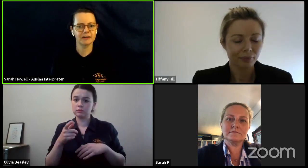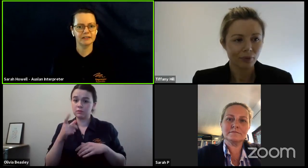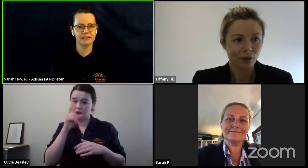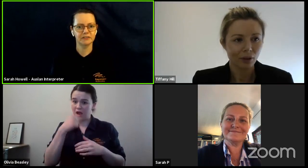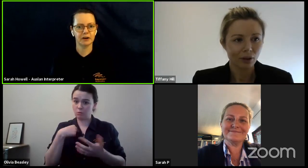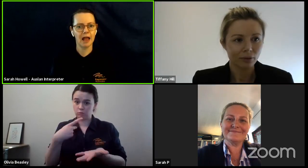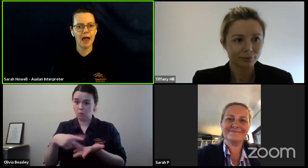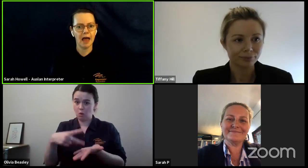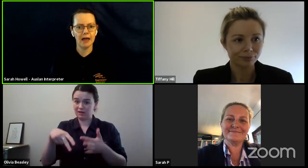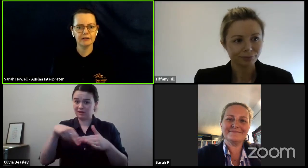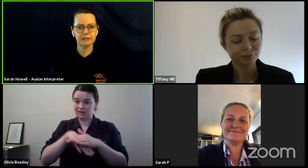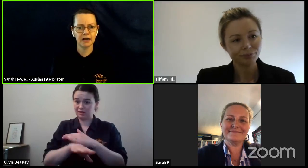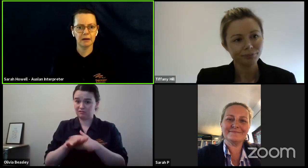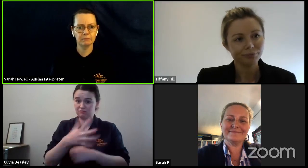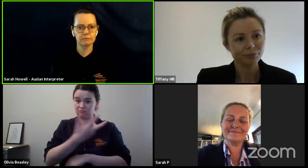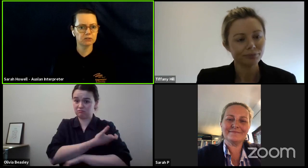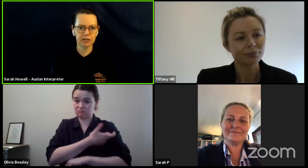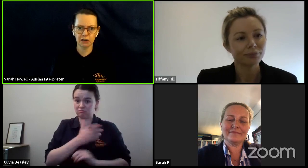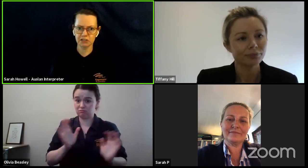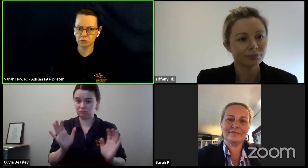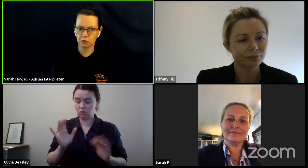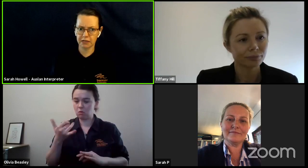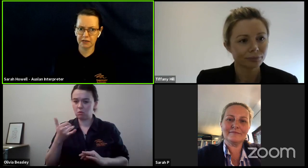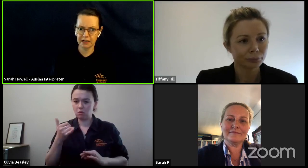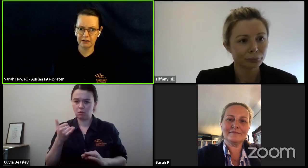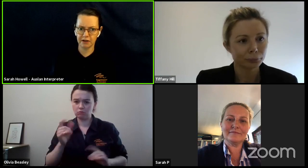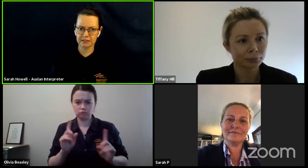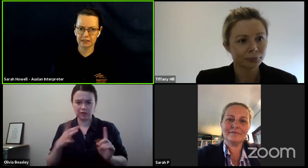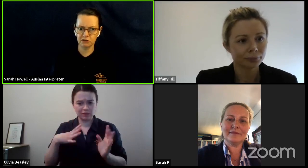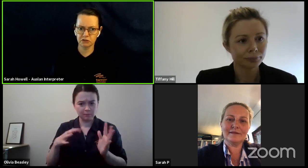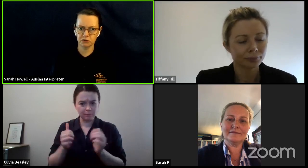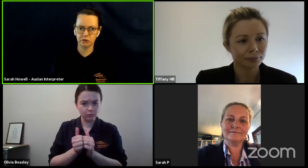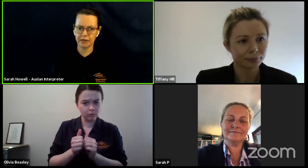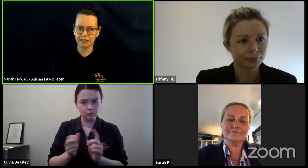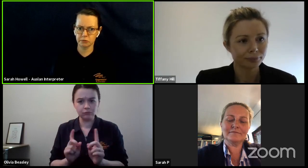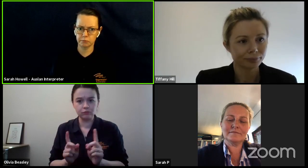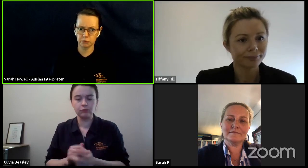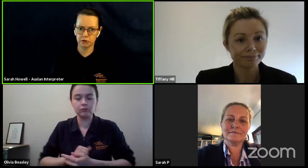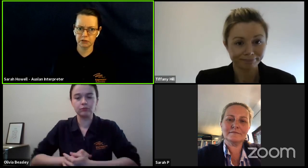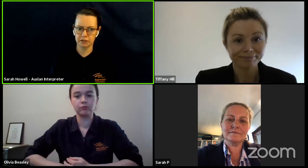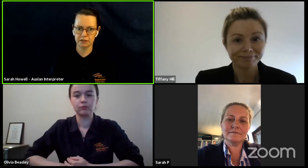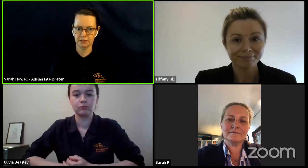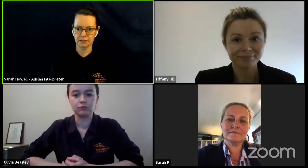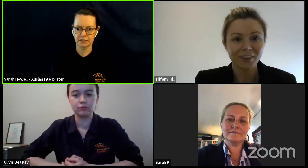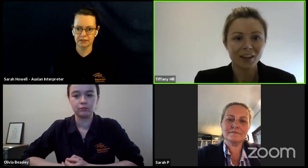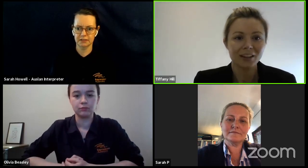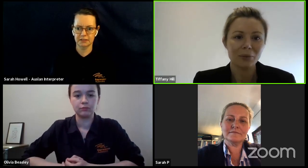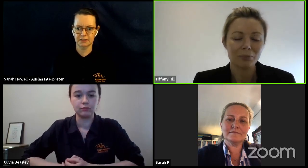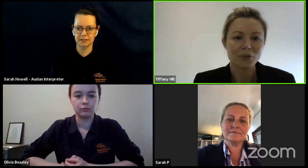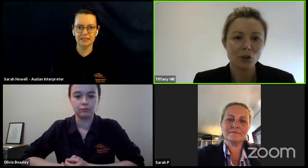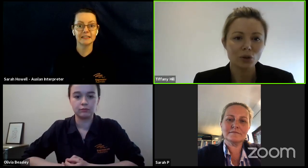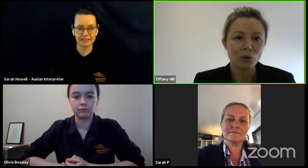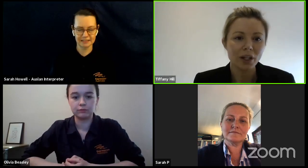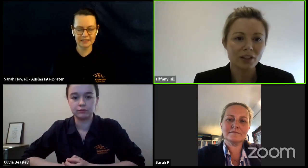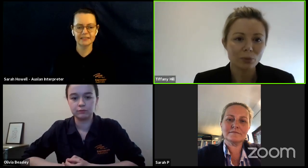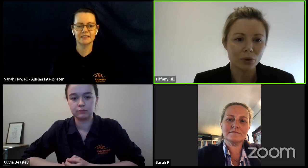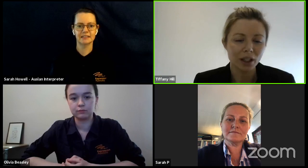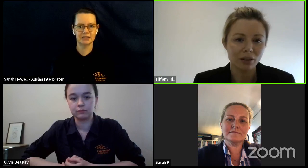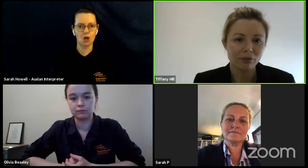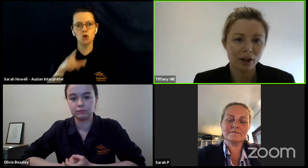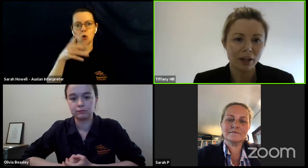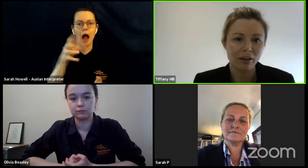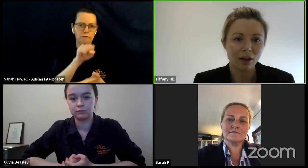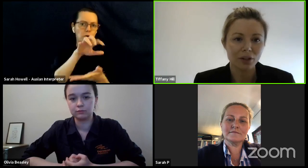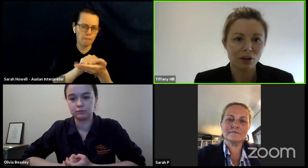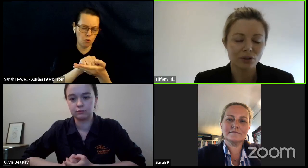That's great. That's great. And so can I just walk in and get a vaccine, or do I need to book? Yep, so you will need to book